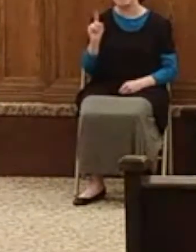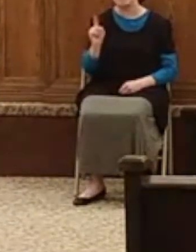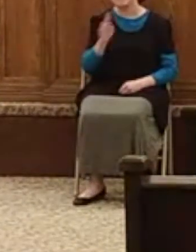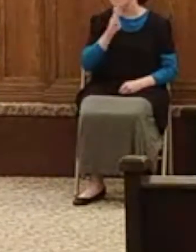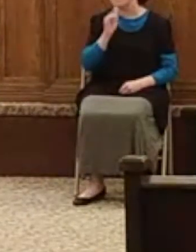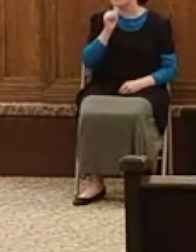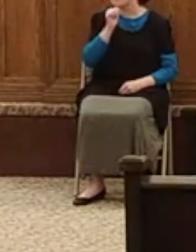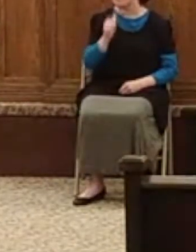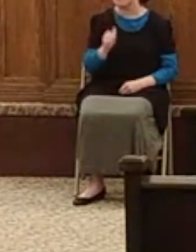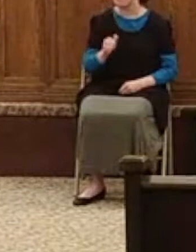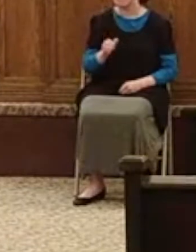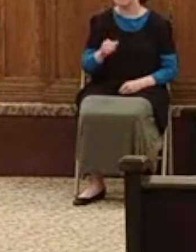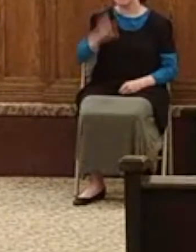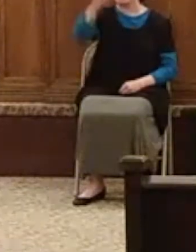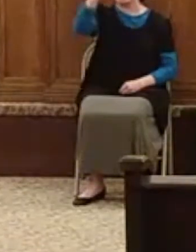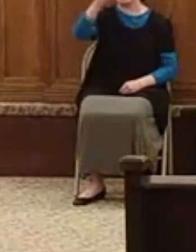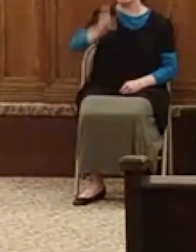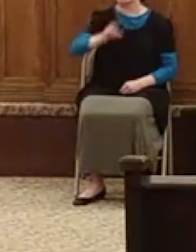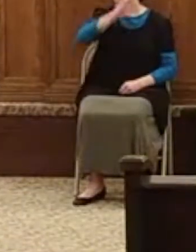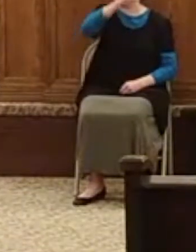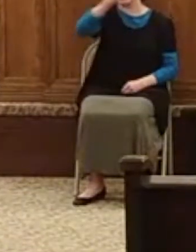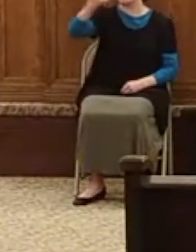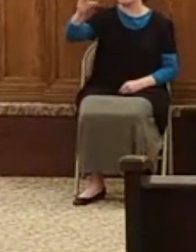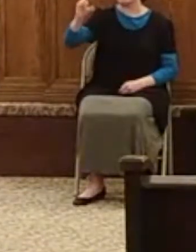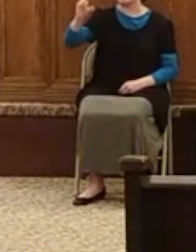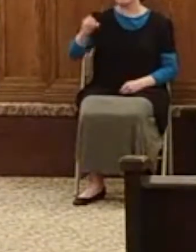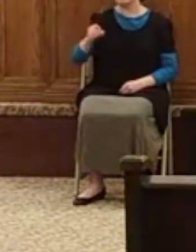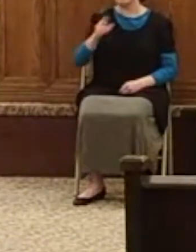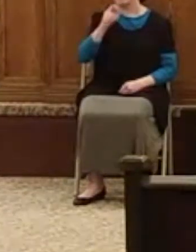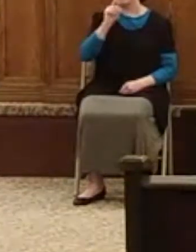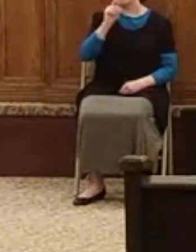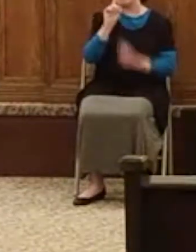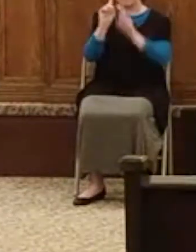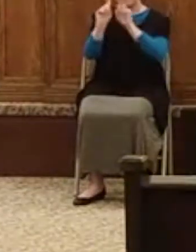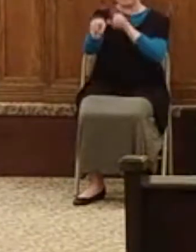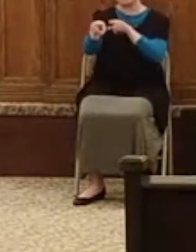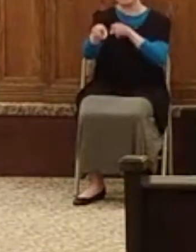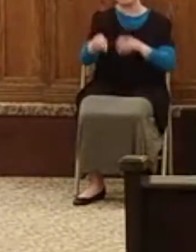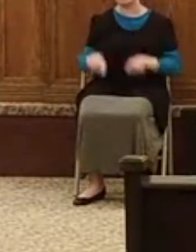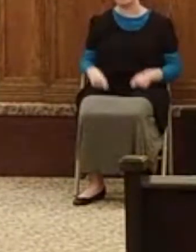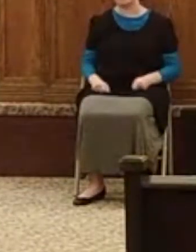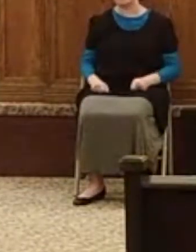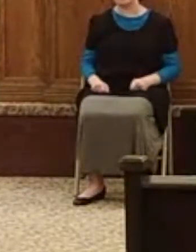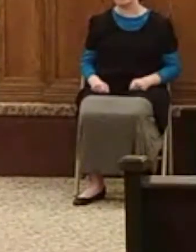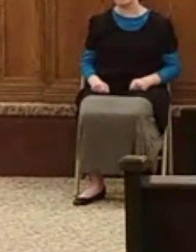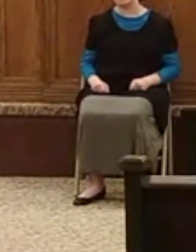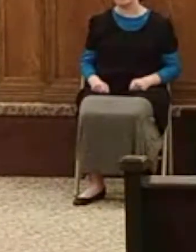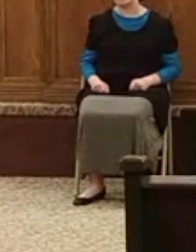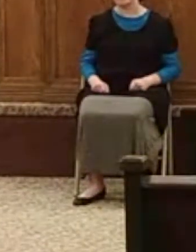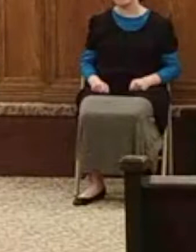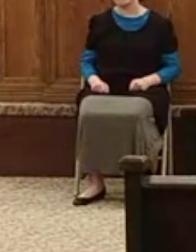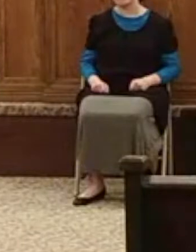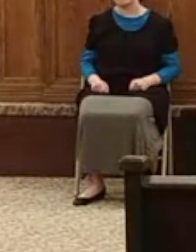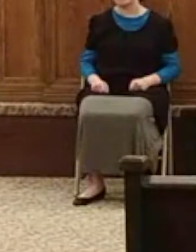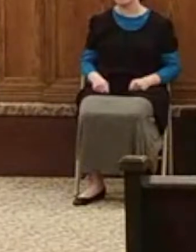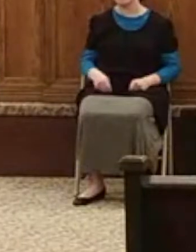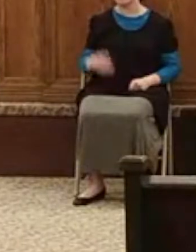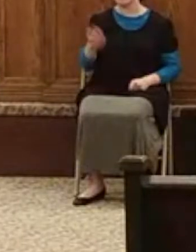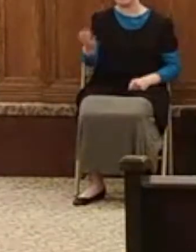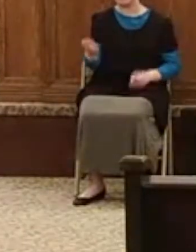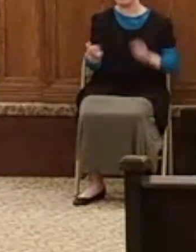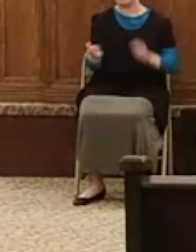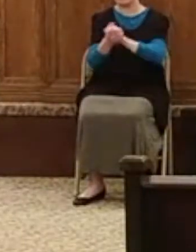Where would you be if it had not been put on the rugged cross? I will answer that question for you. You will be hand in